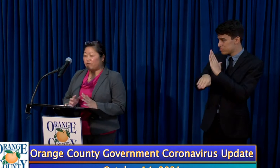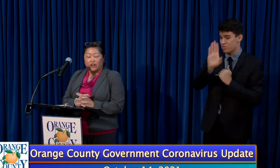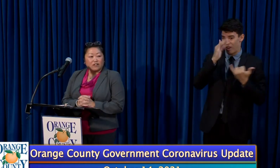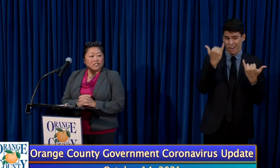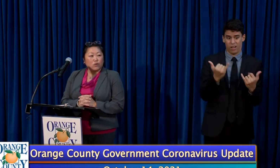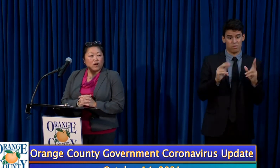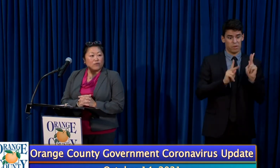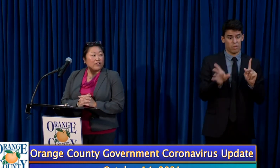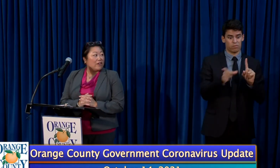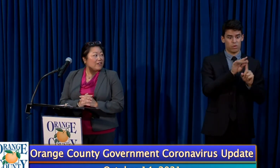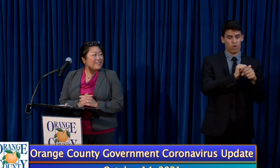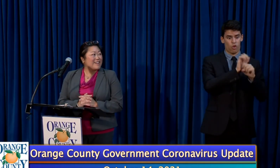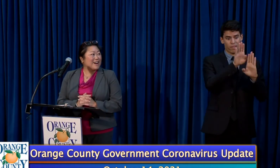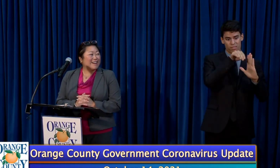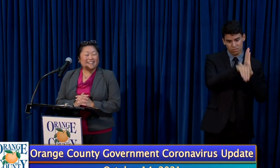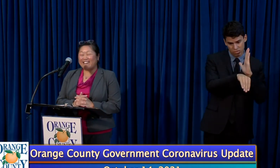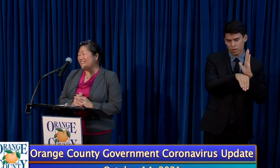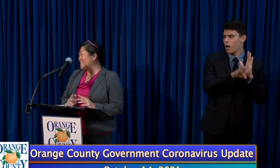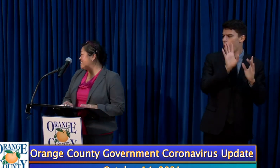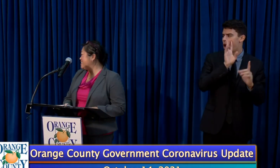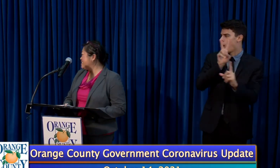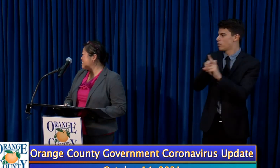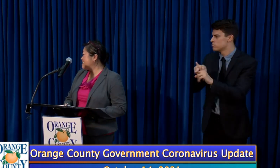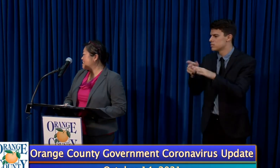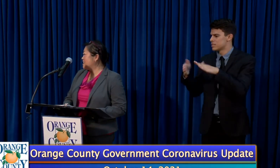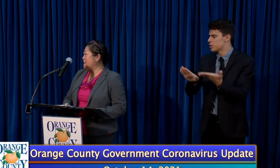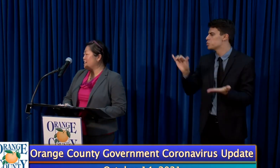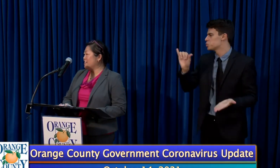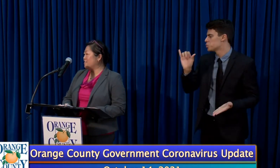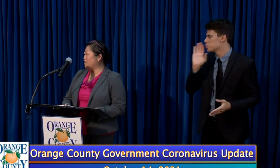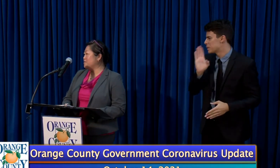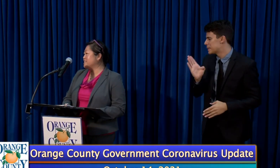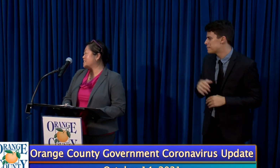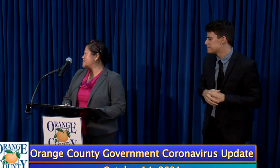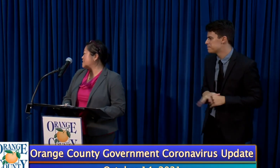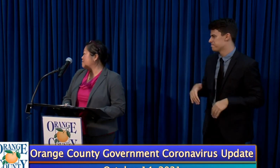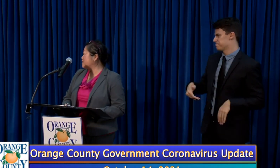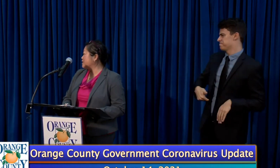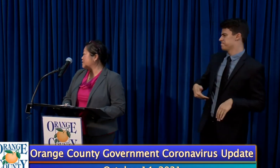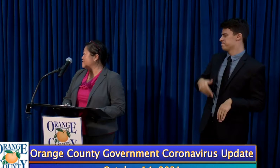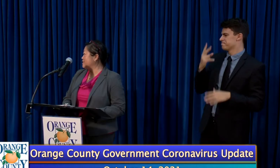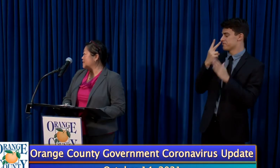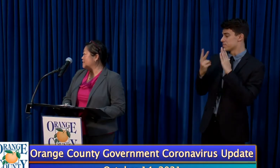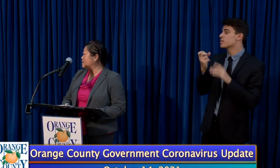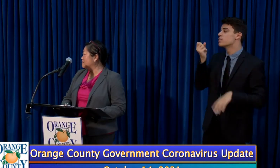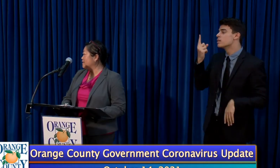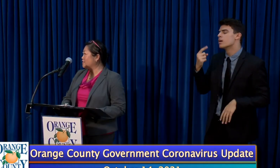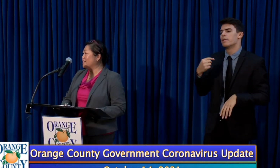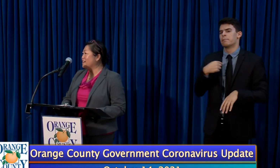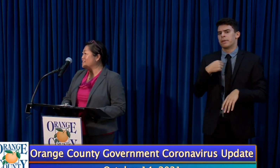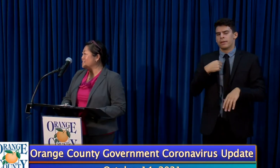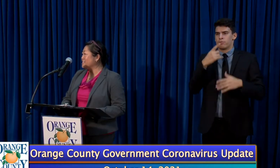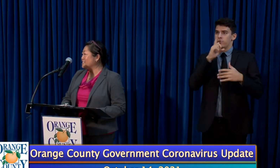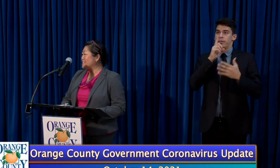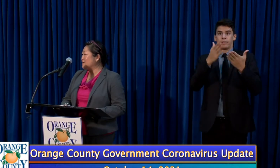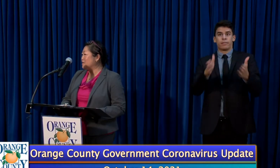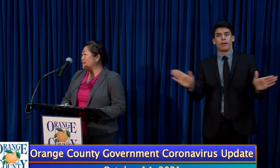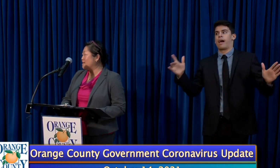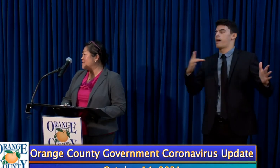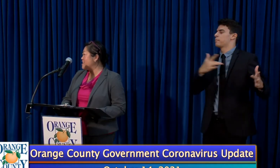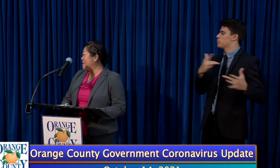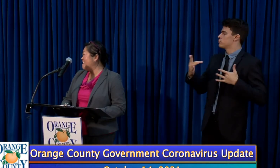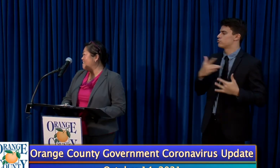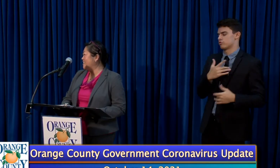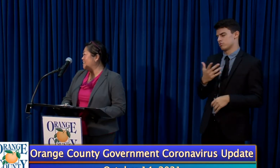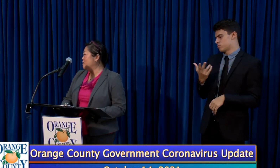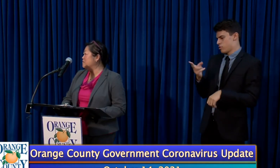As far as where we are and our concerns, I think I've always stated that I'm concerned. I'm the microbiologist, and so